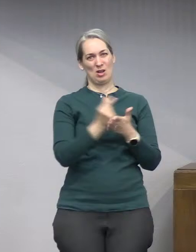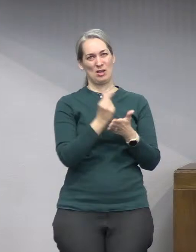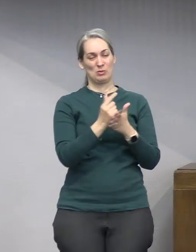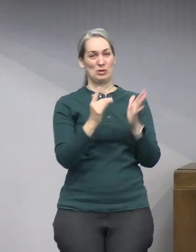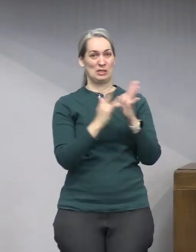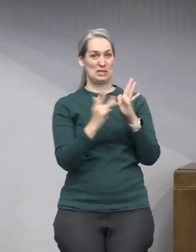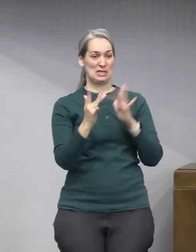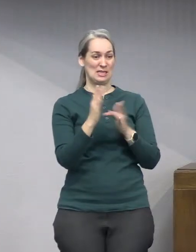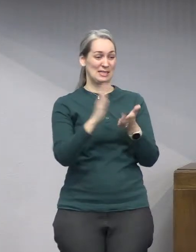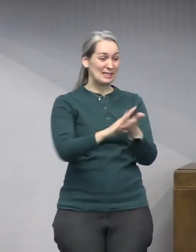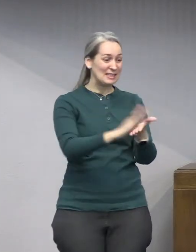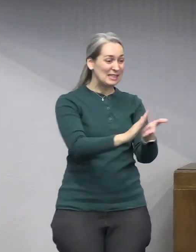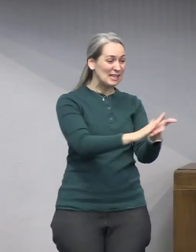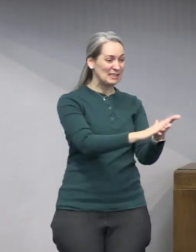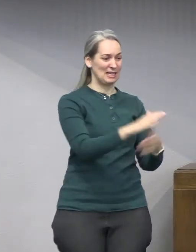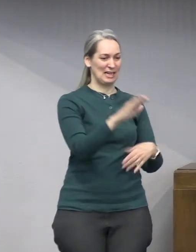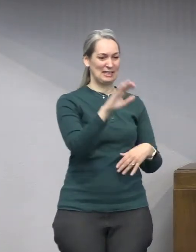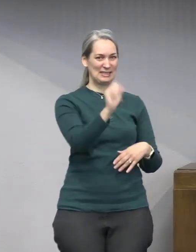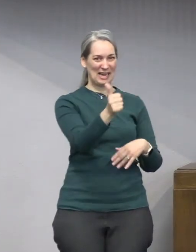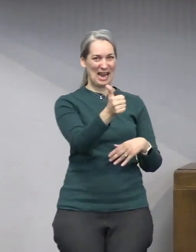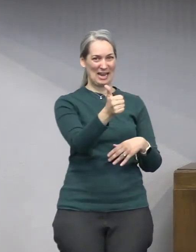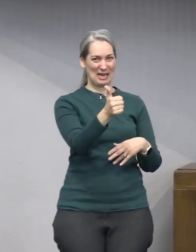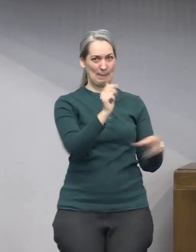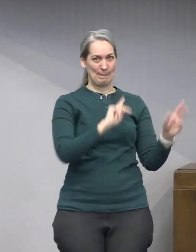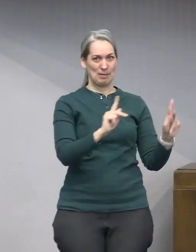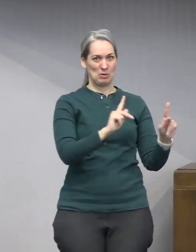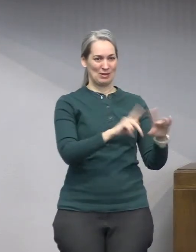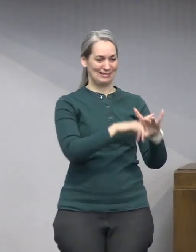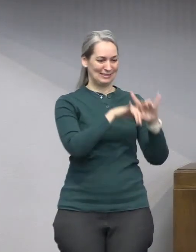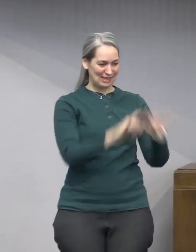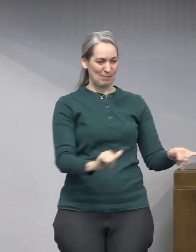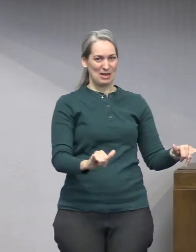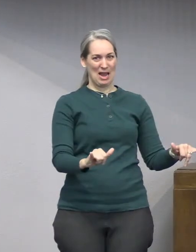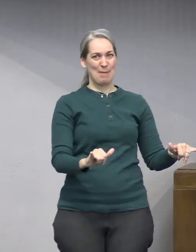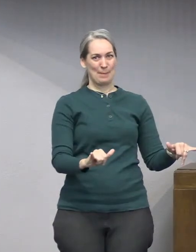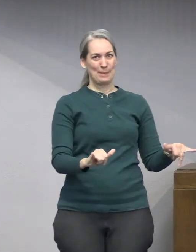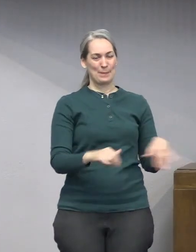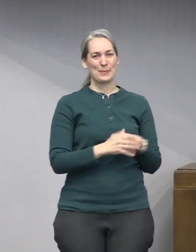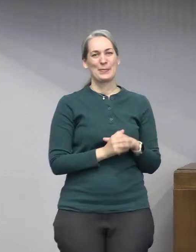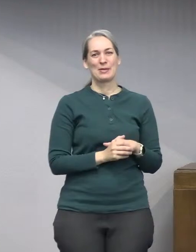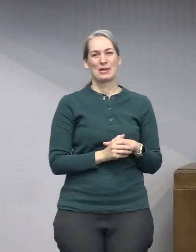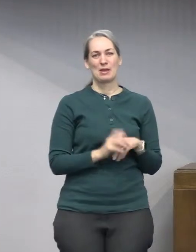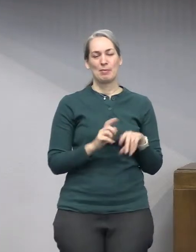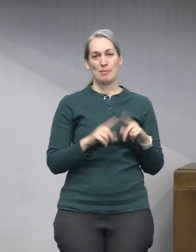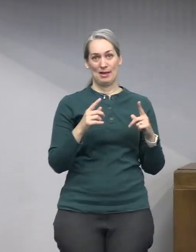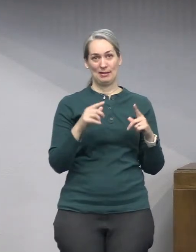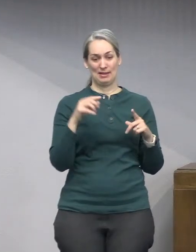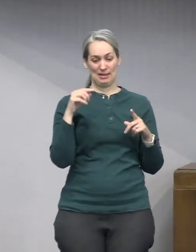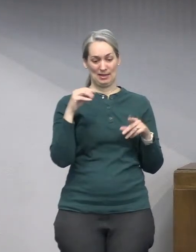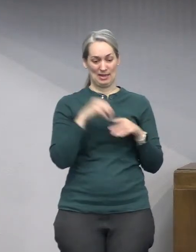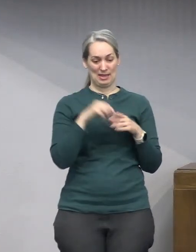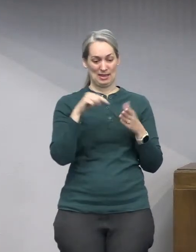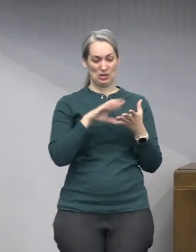Jesus cleanses 10 lepers at the same time. But here we're looking at just one man.